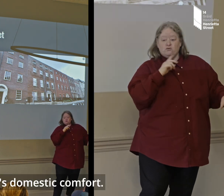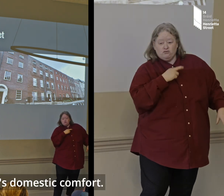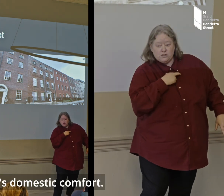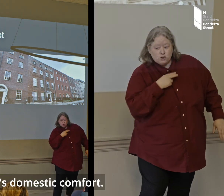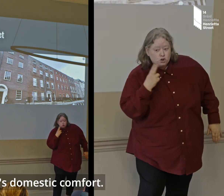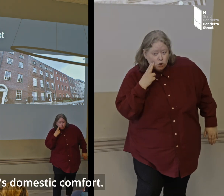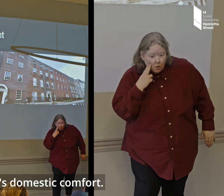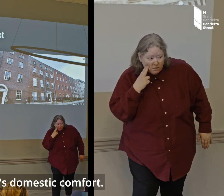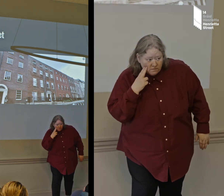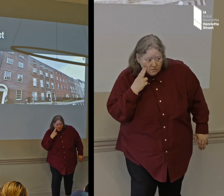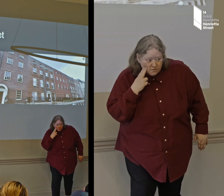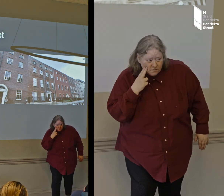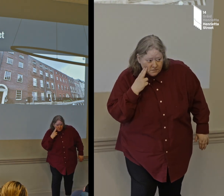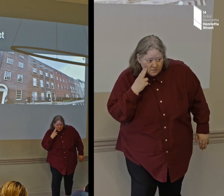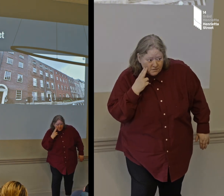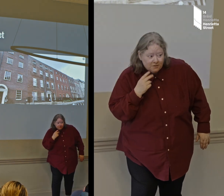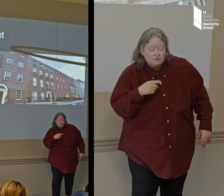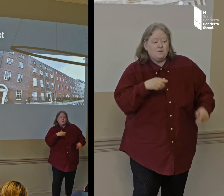This domestic comfort.